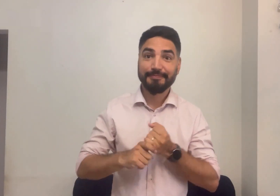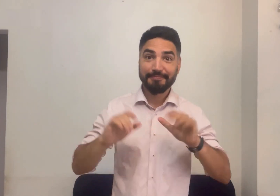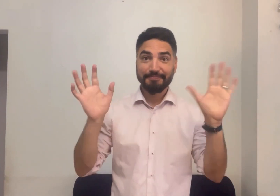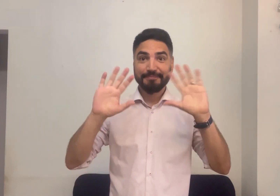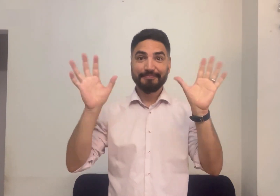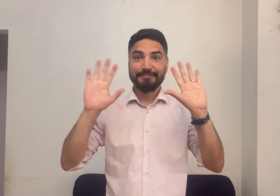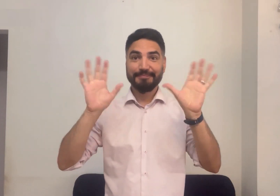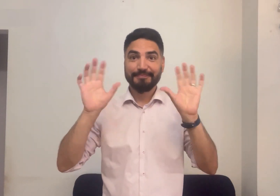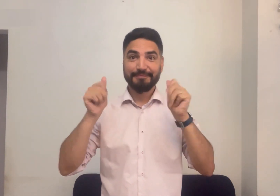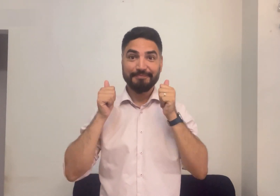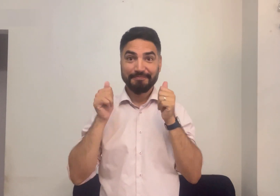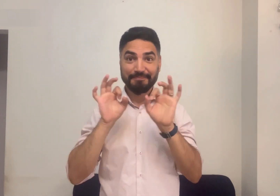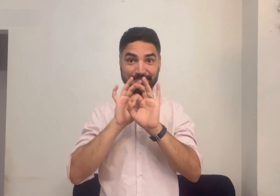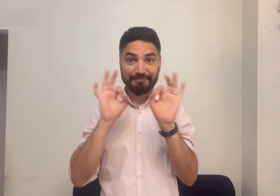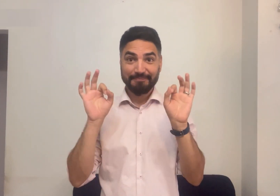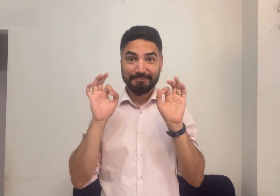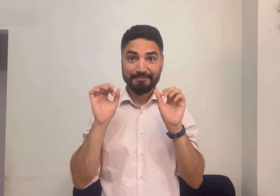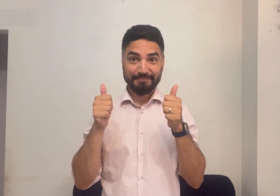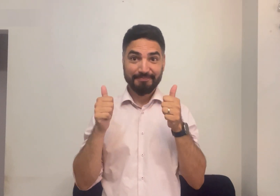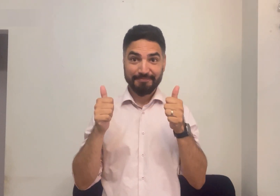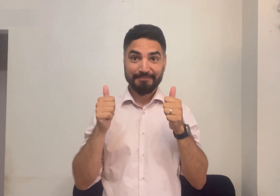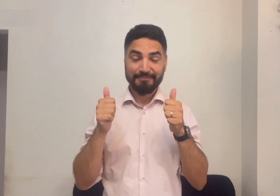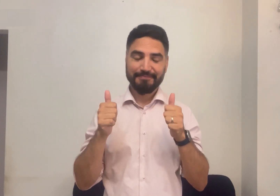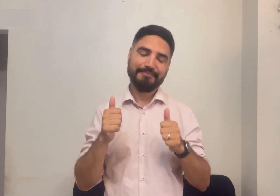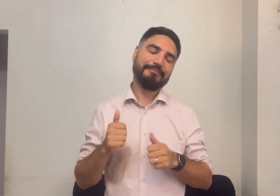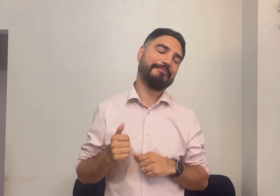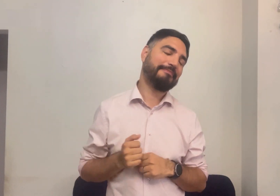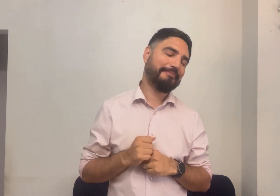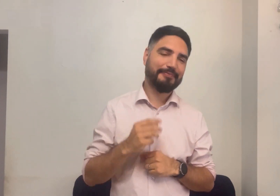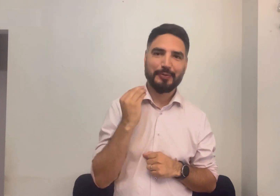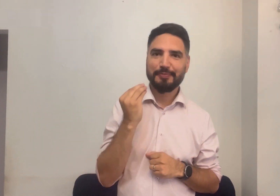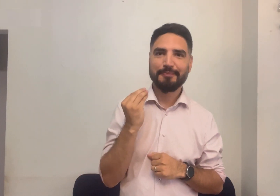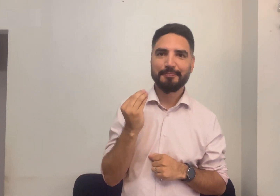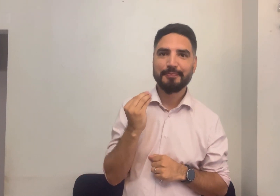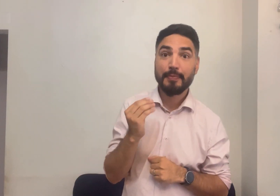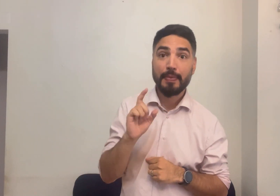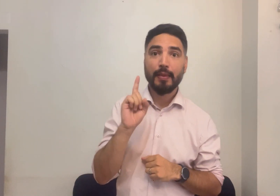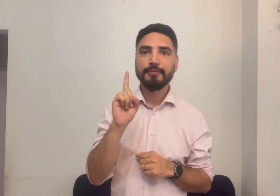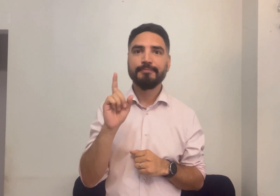Hello, hello. How are you? Good? Excellent.